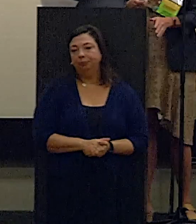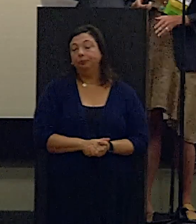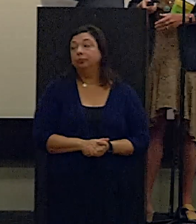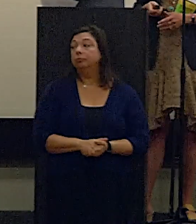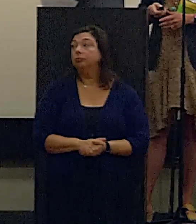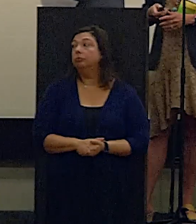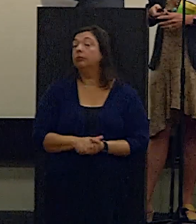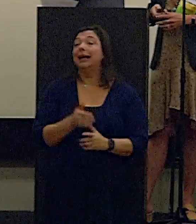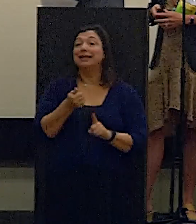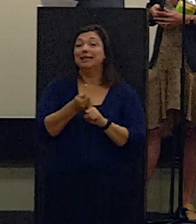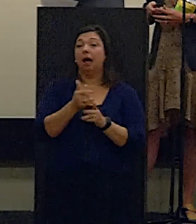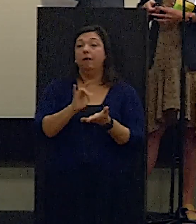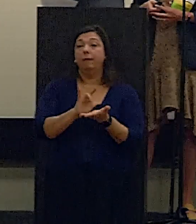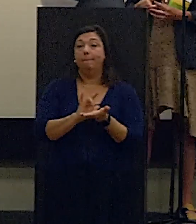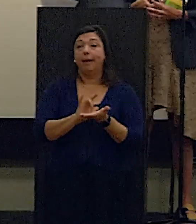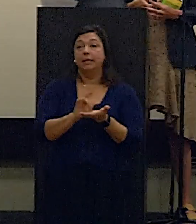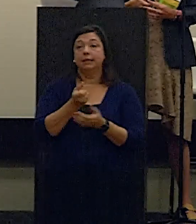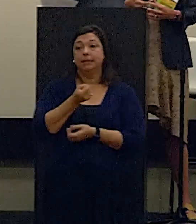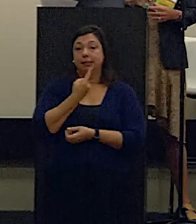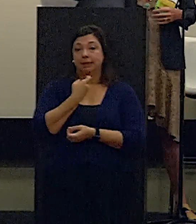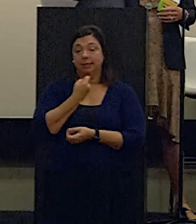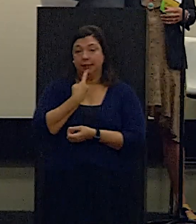But self-medicating